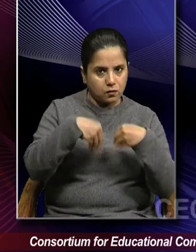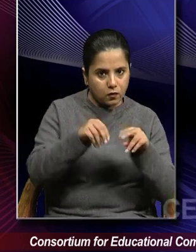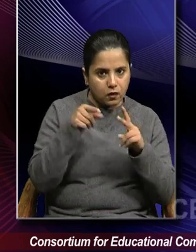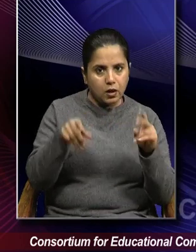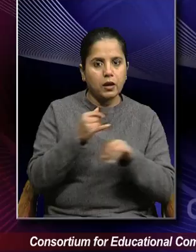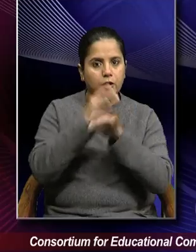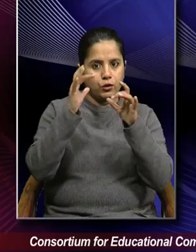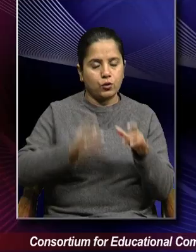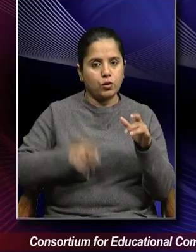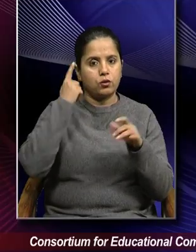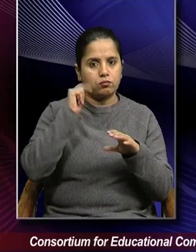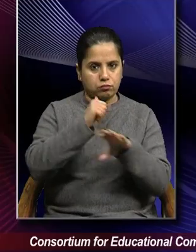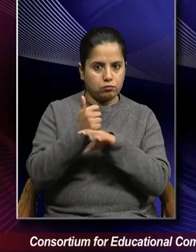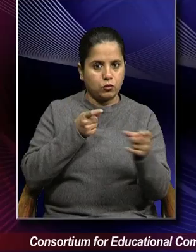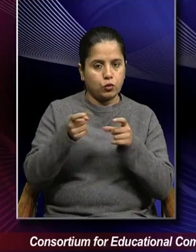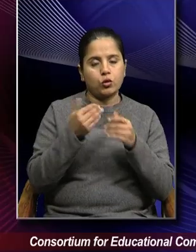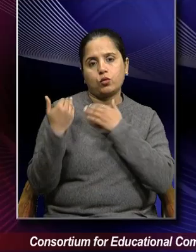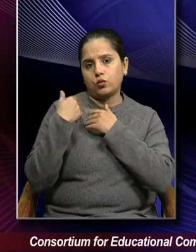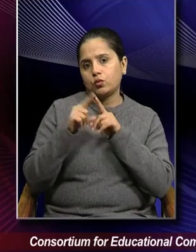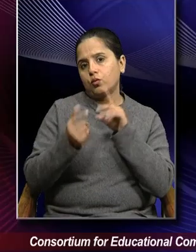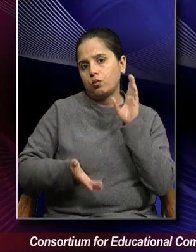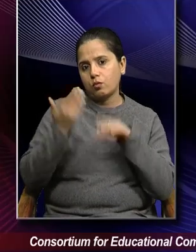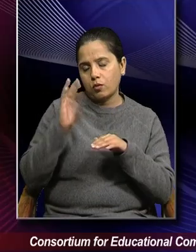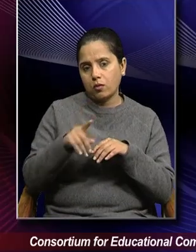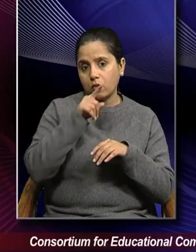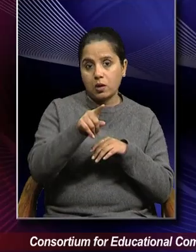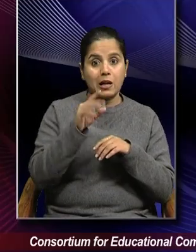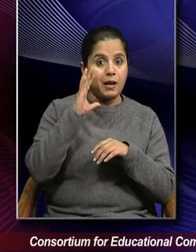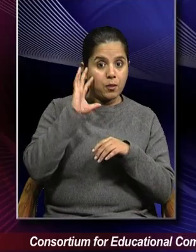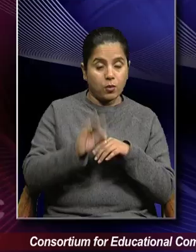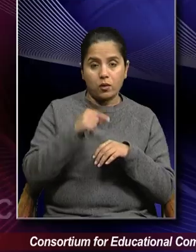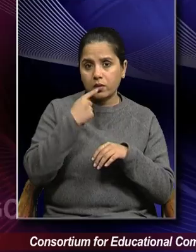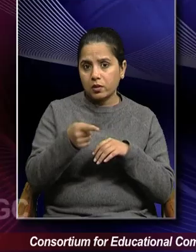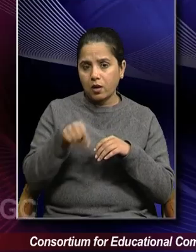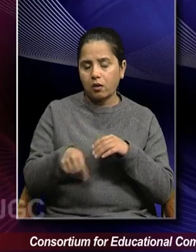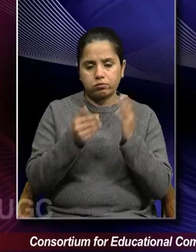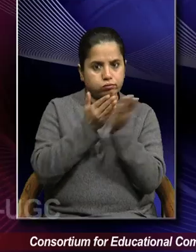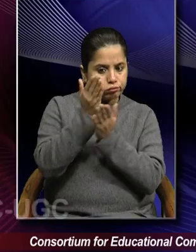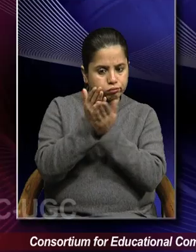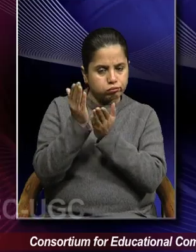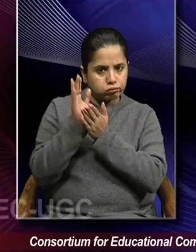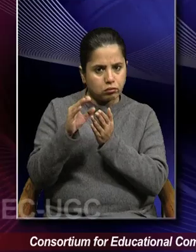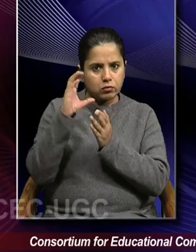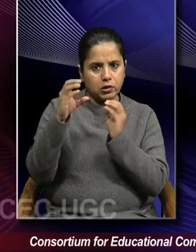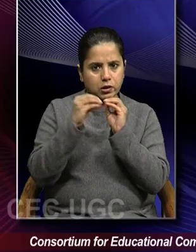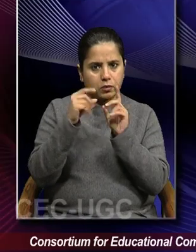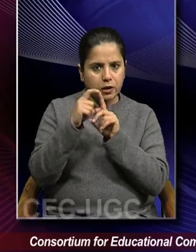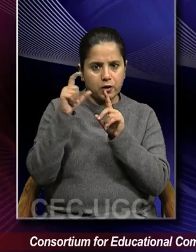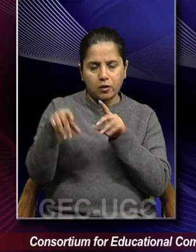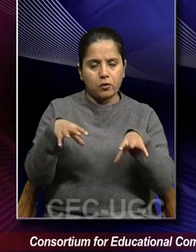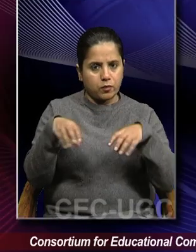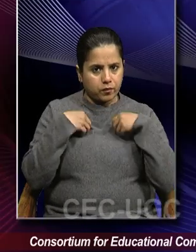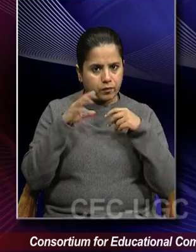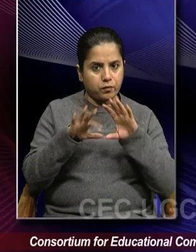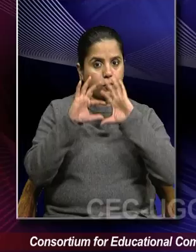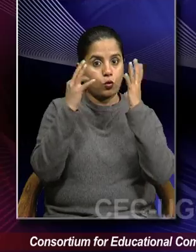institutional level settlements, they need it more. So these are the key dimensions of CBDC adoption at global